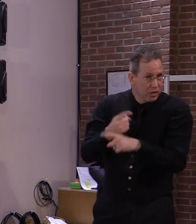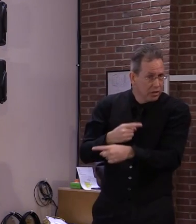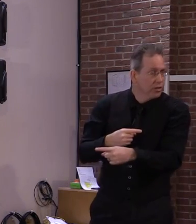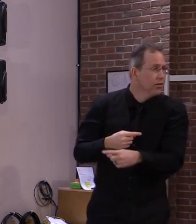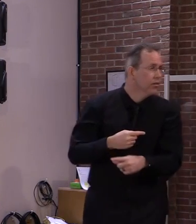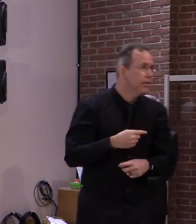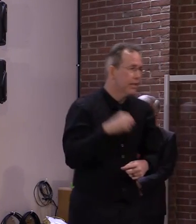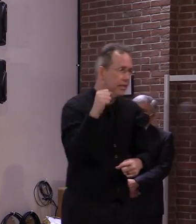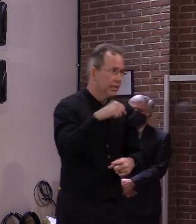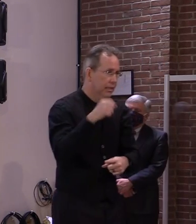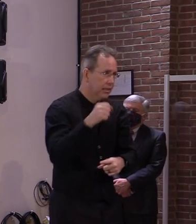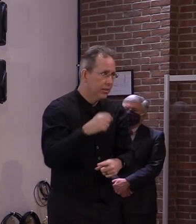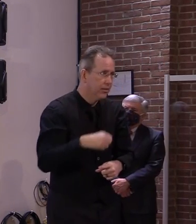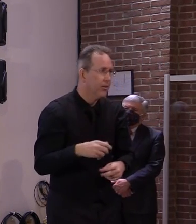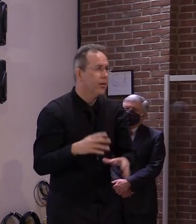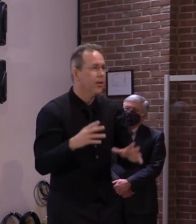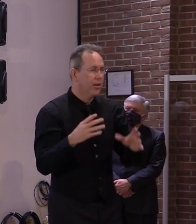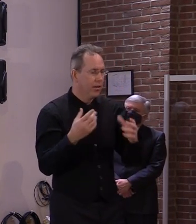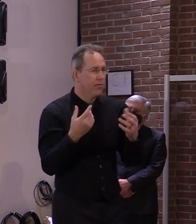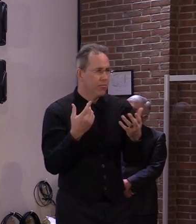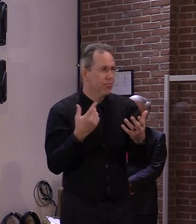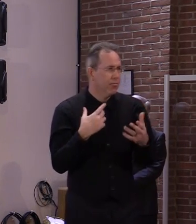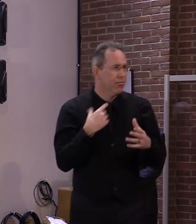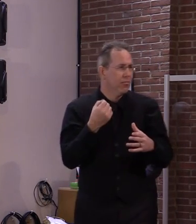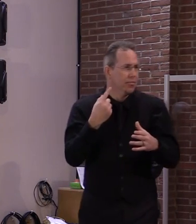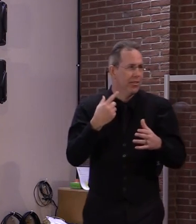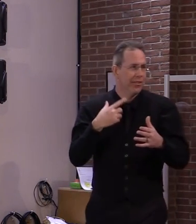that cancels out my follow-up. Perfect.